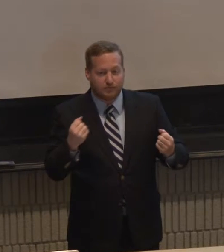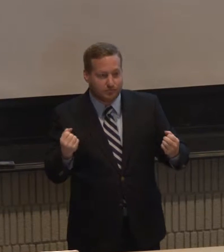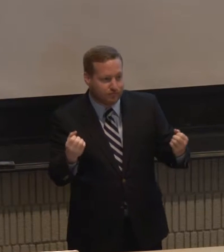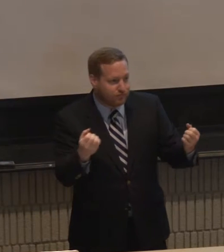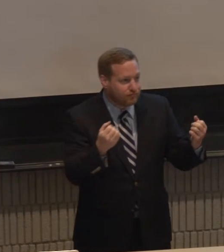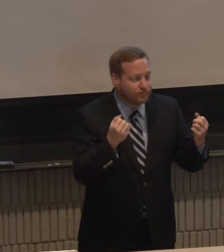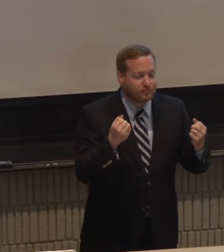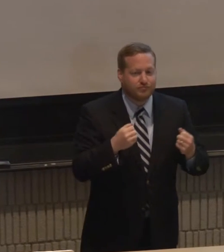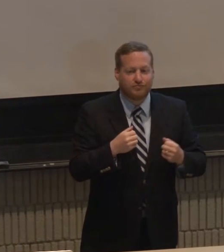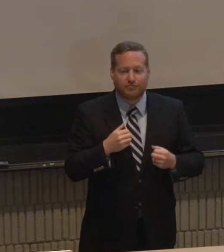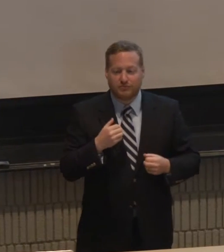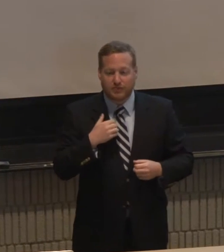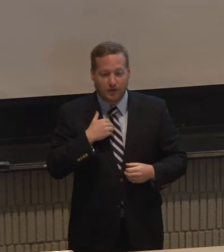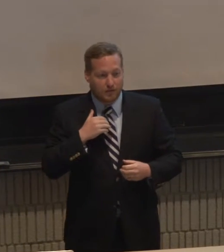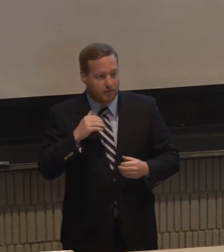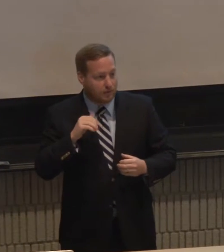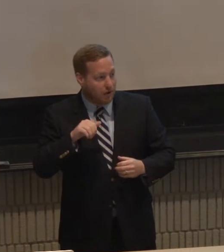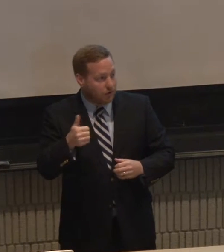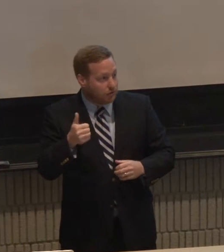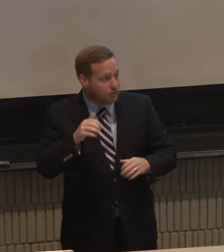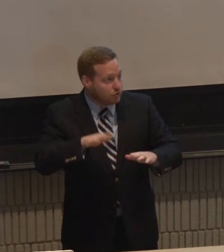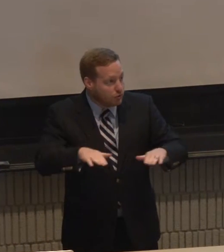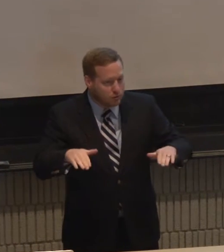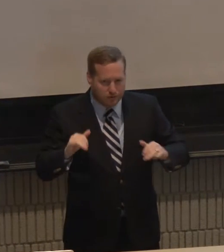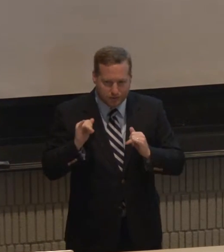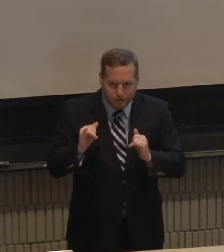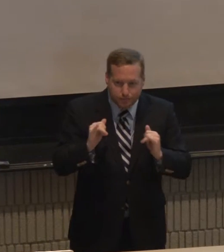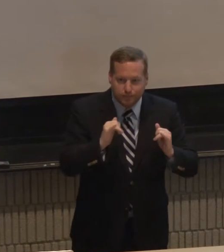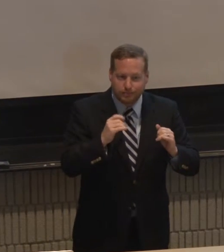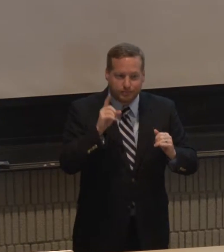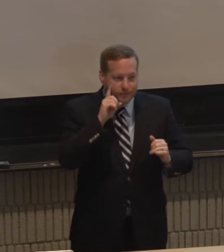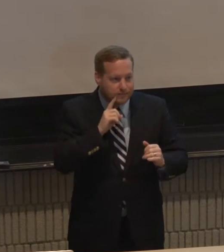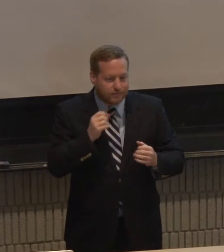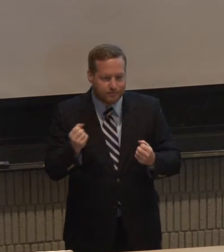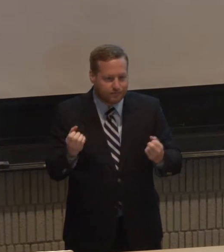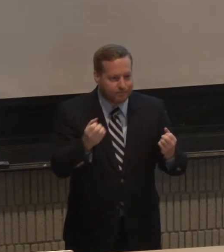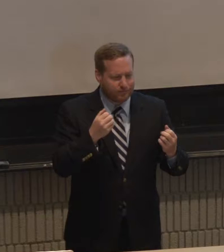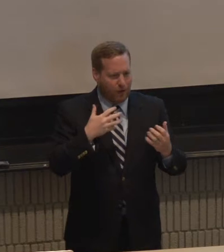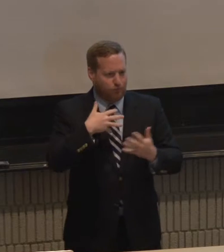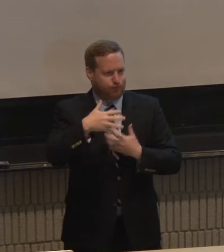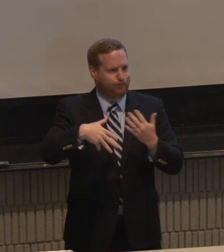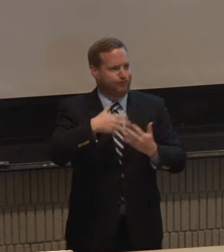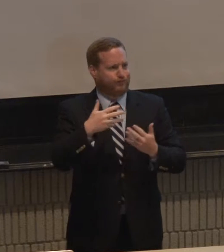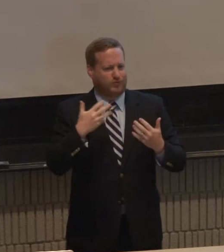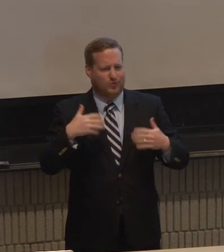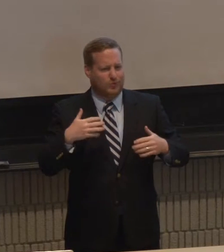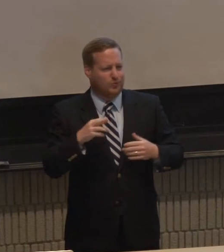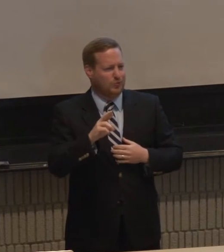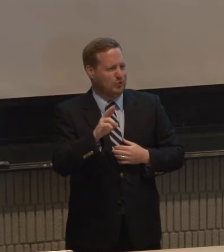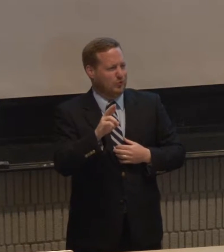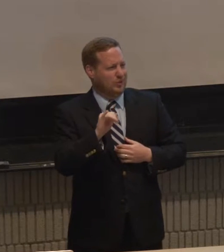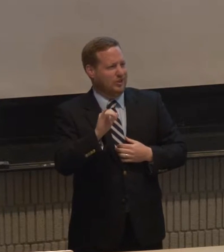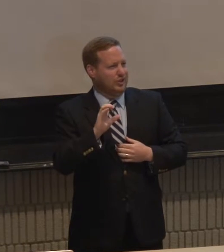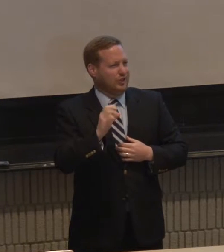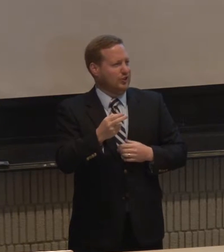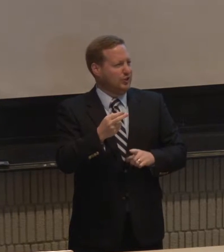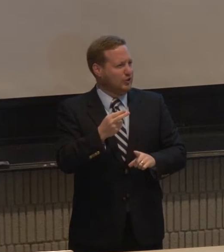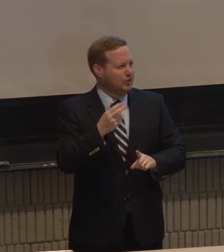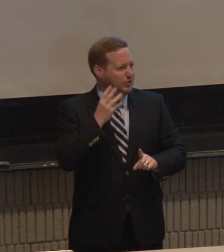I was in an all-deaf environment when I was growing up at the Maryland School. Everyone was deaf, everybody signed. I